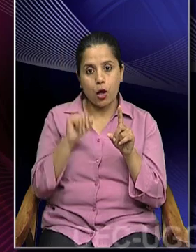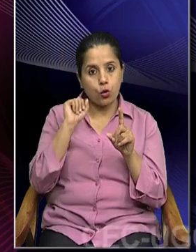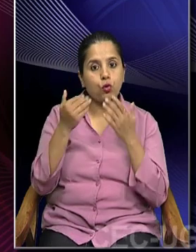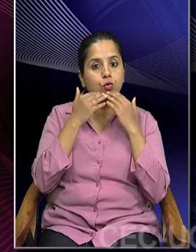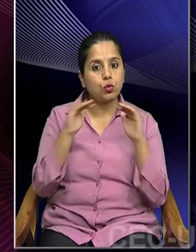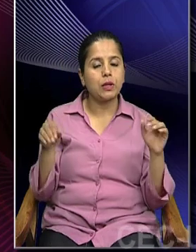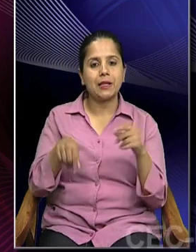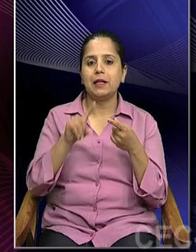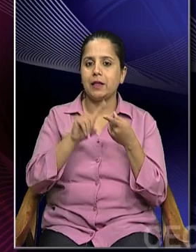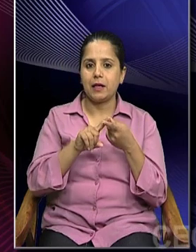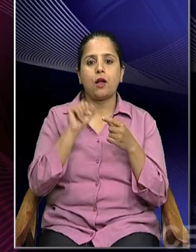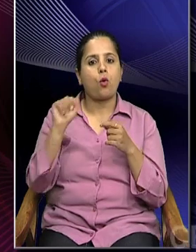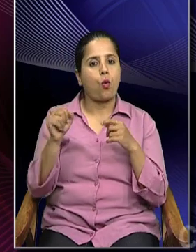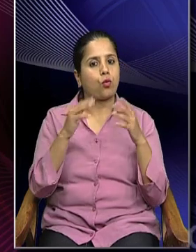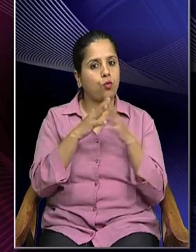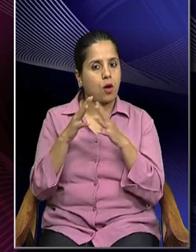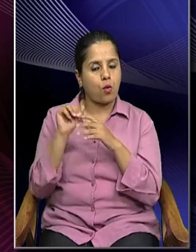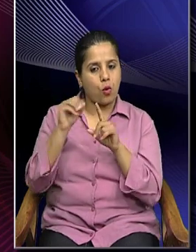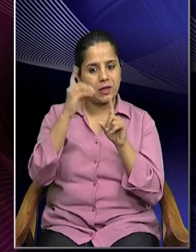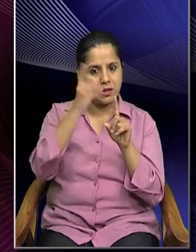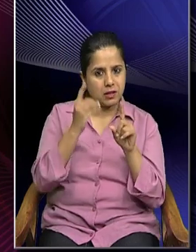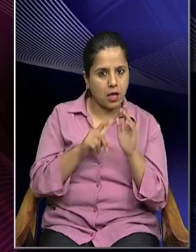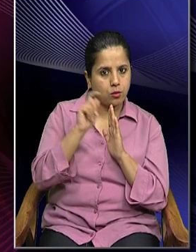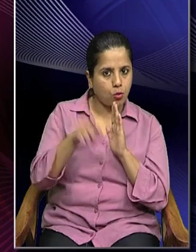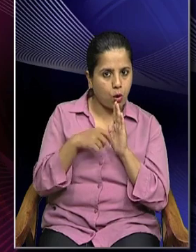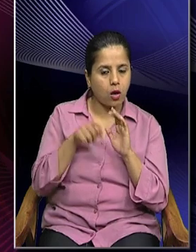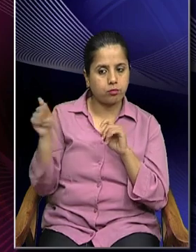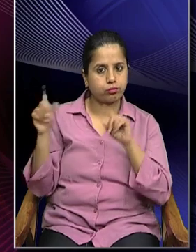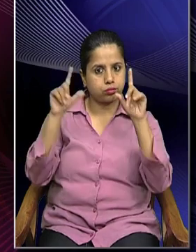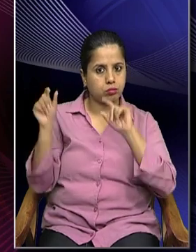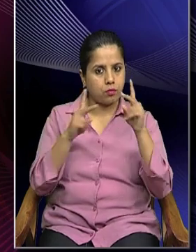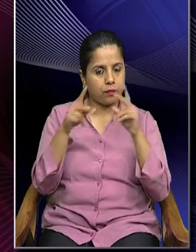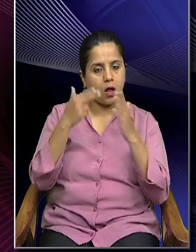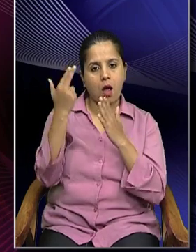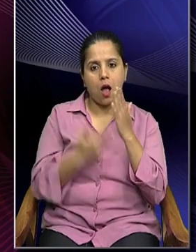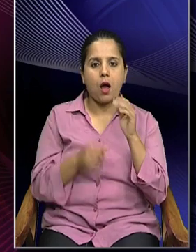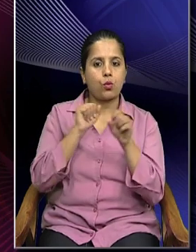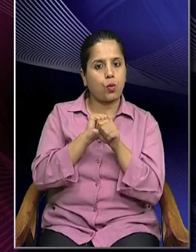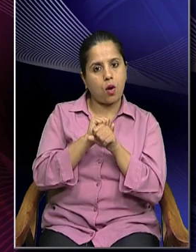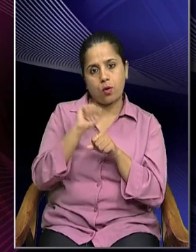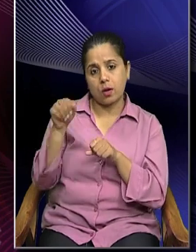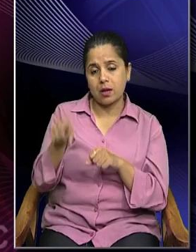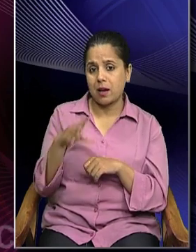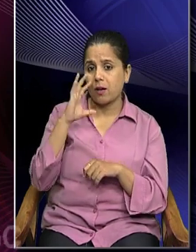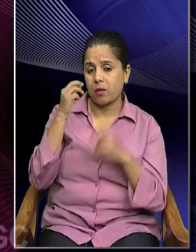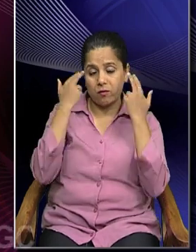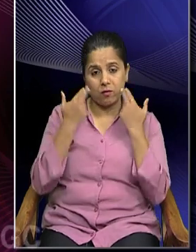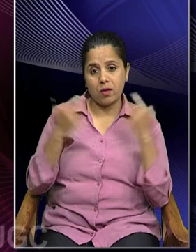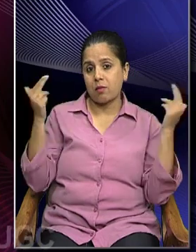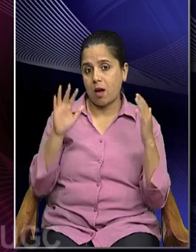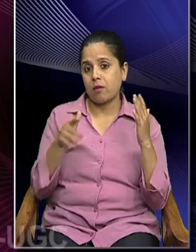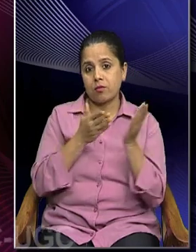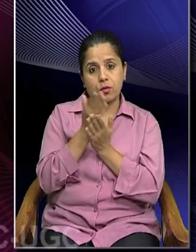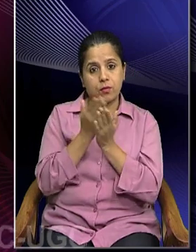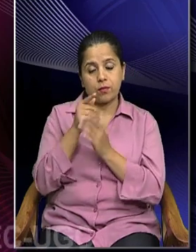a e-portfolio of their design projects and the artwork. This is the most popular technique in